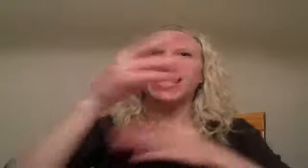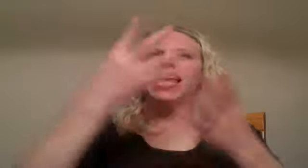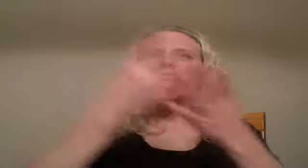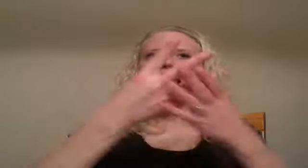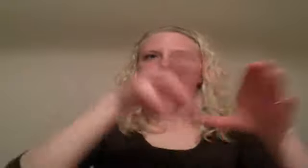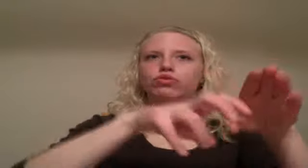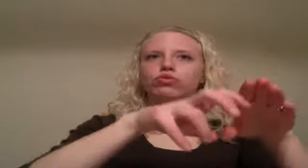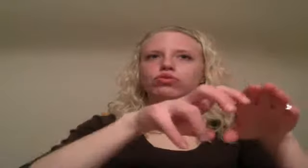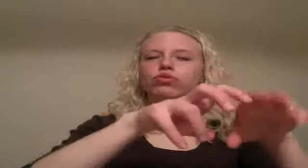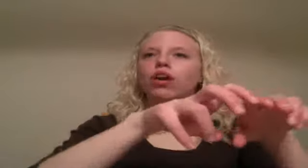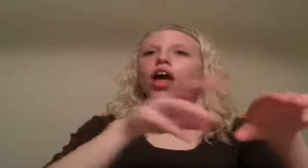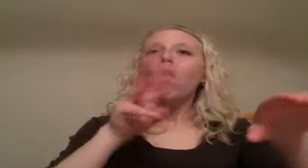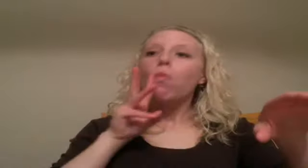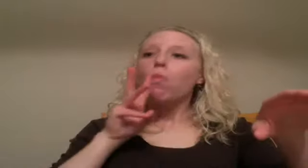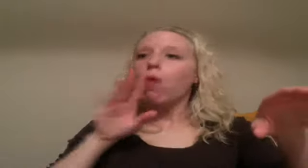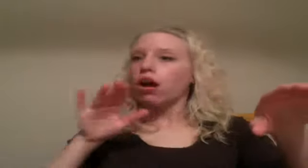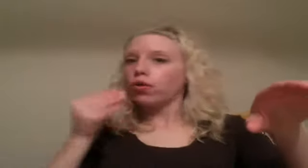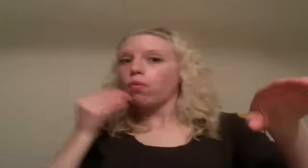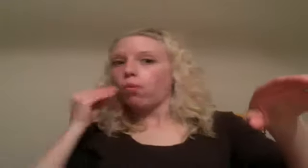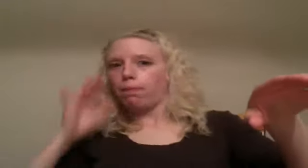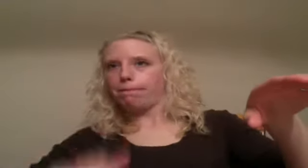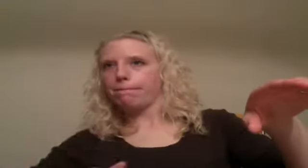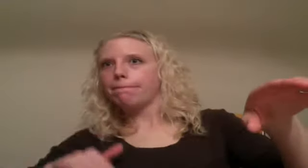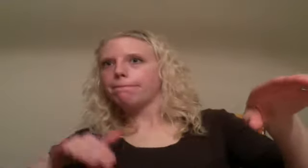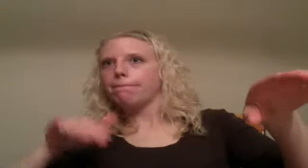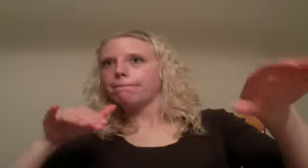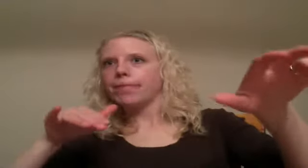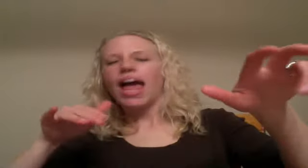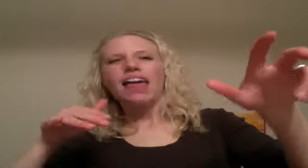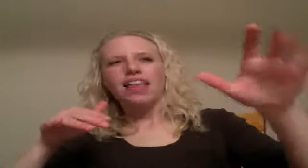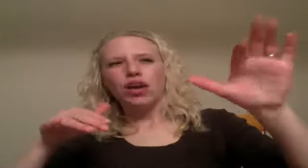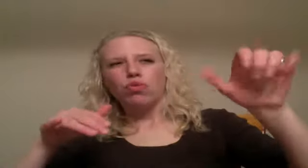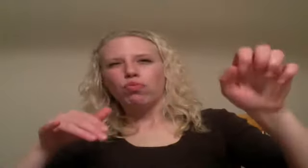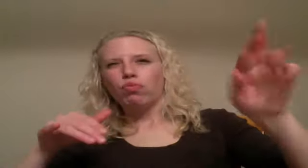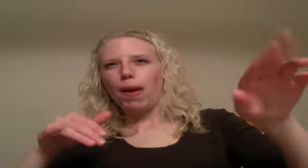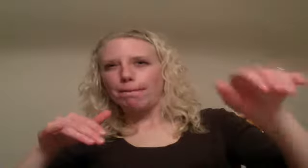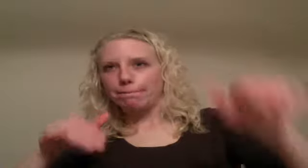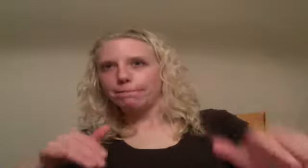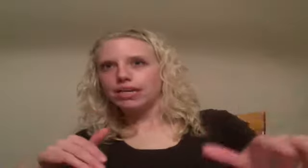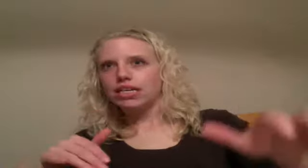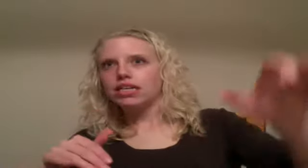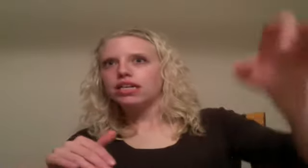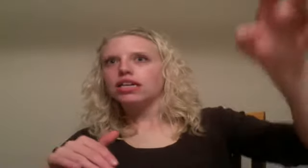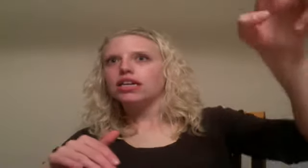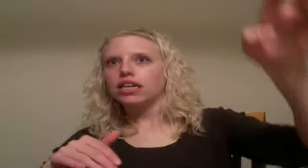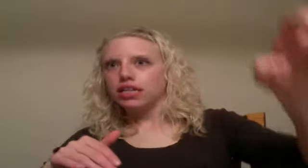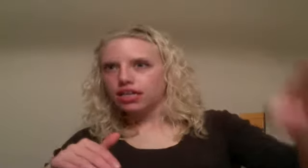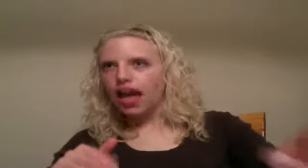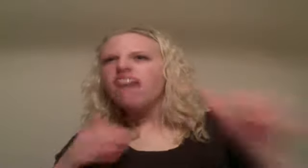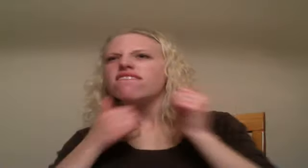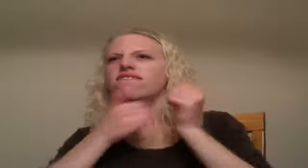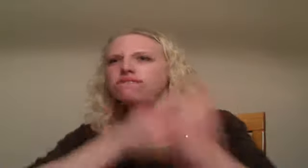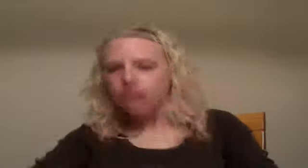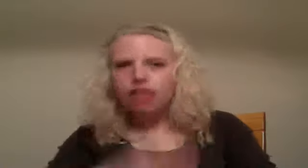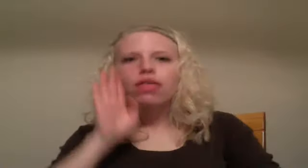the floor of the cage as the tide is rising on its home shores, and it'll skitter down again right as the water is receding